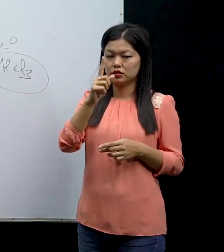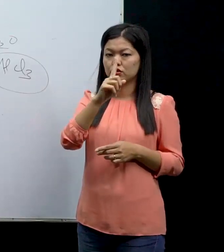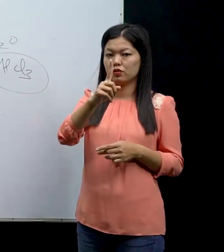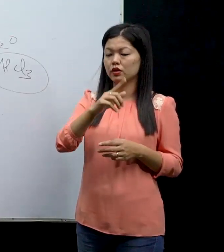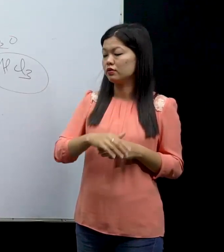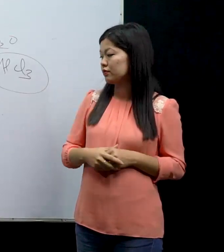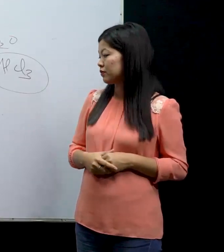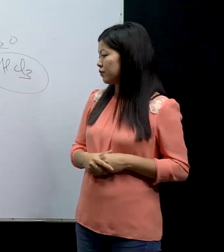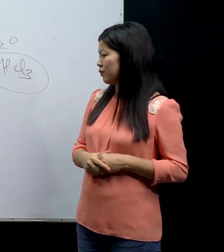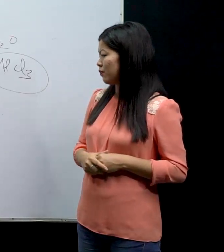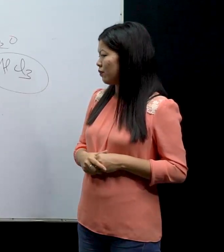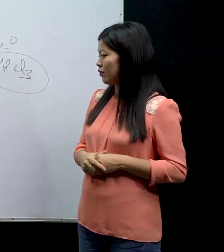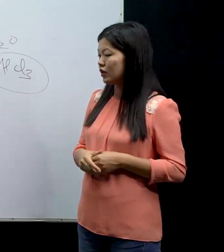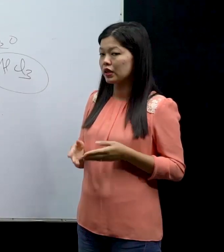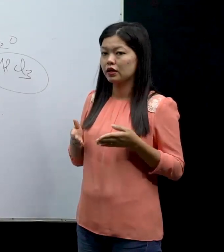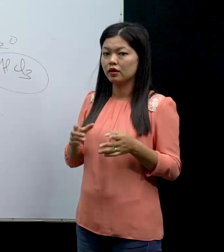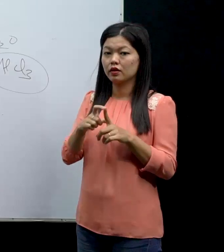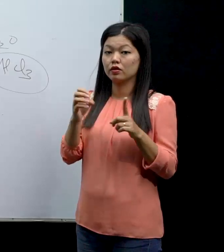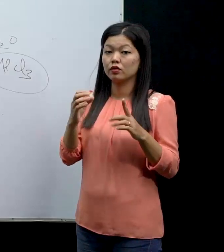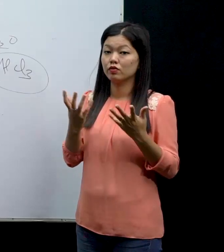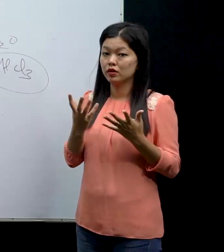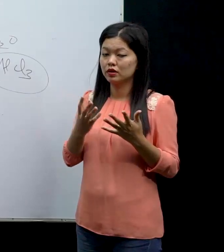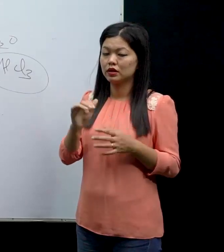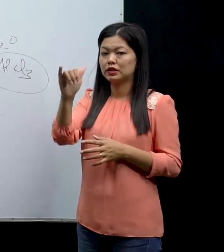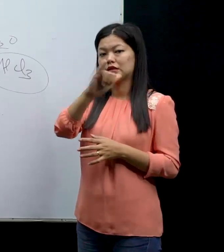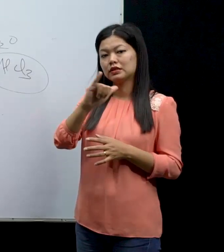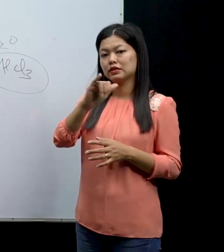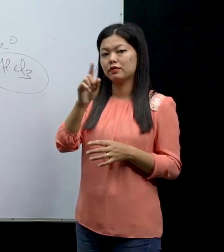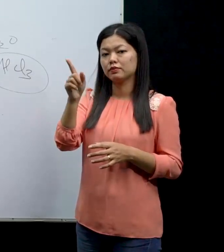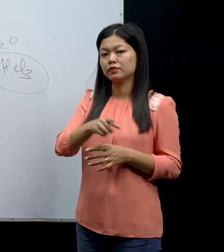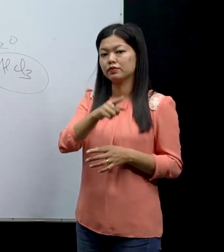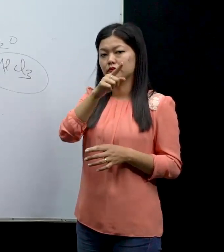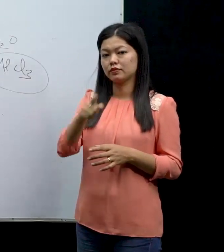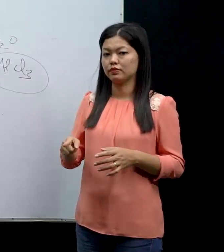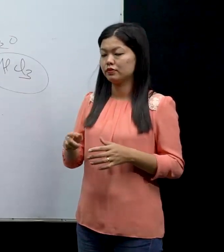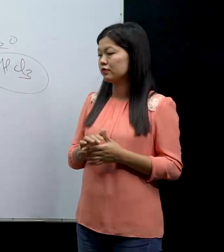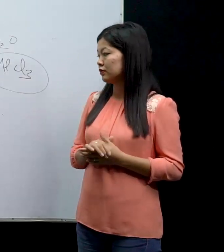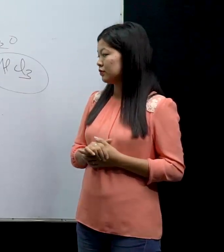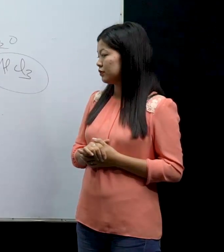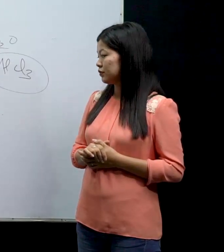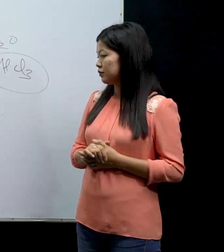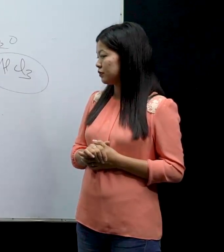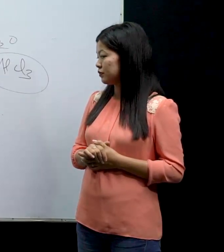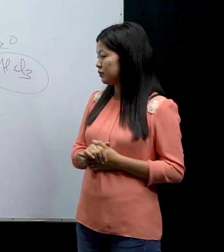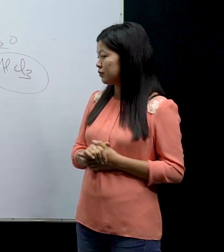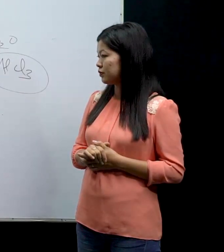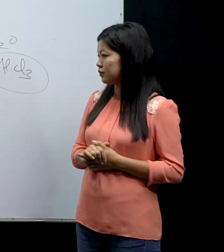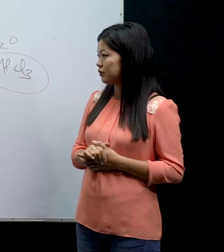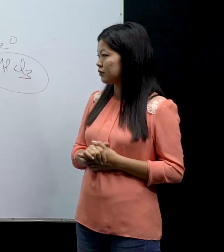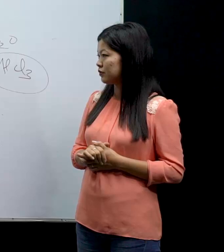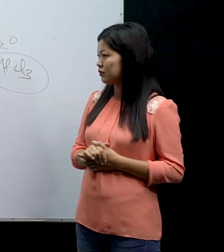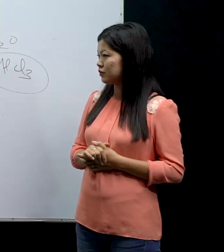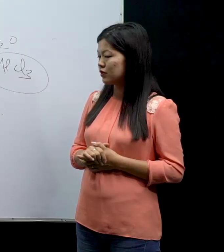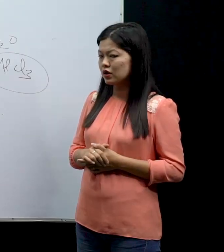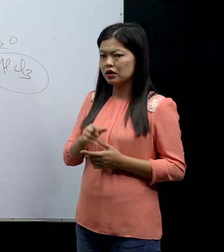now what we will do is that we will apply the same formula, crisscrossing. Okay, crisscrossing. But students, now